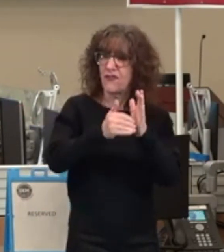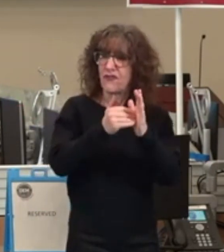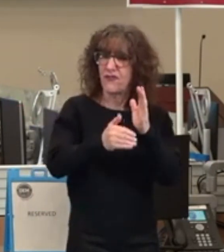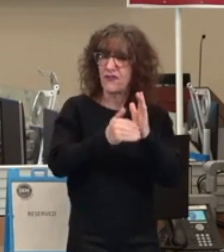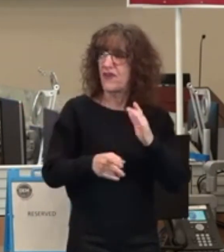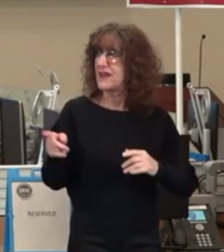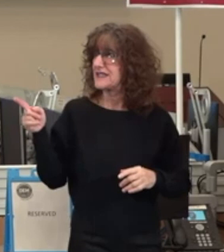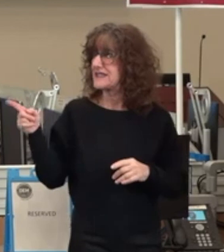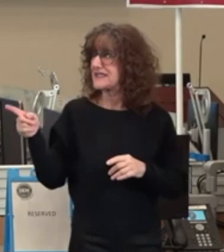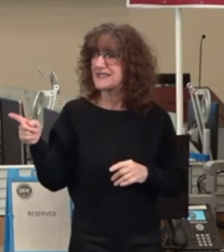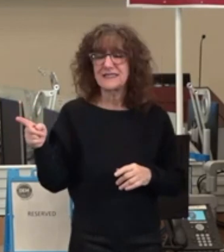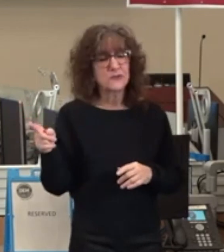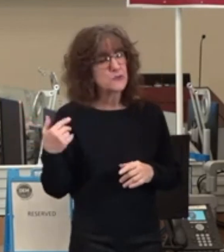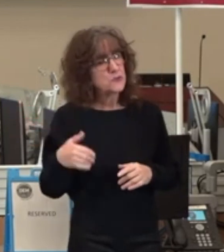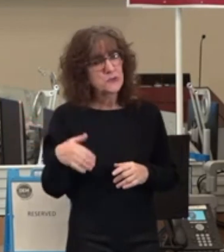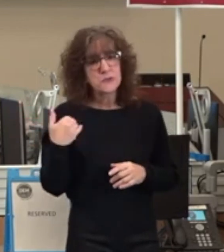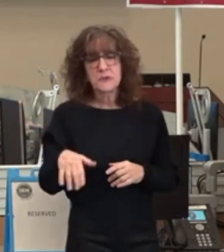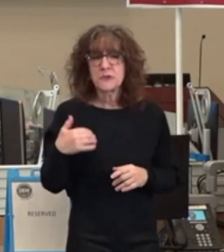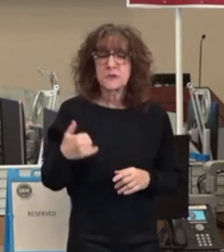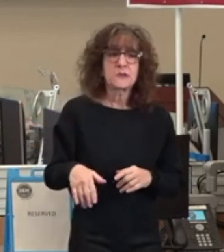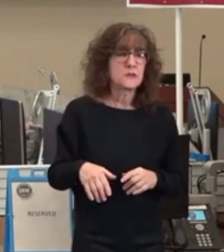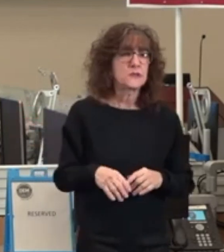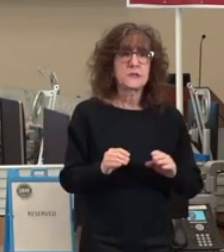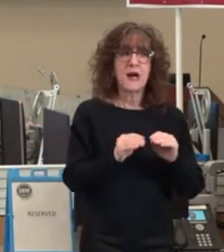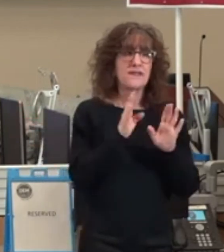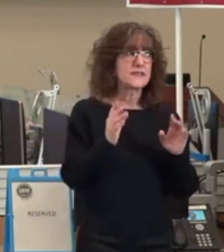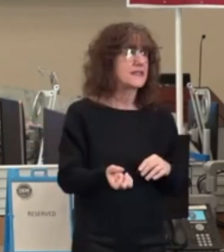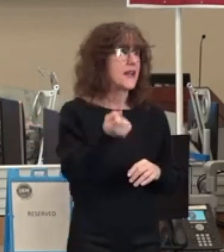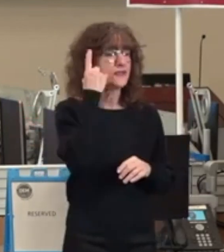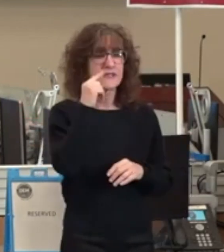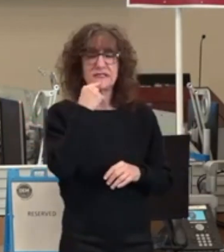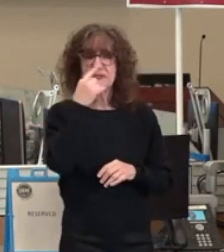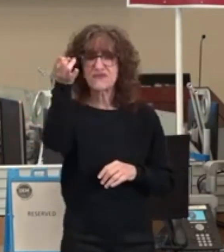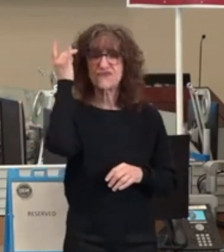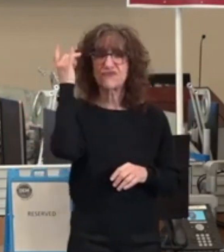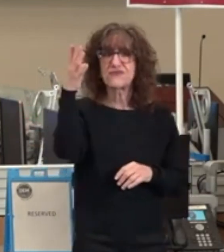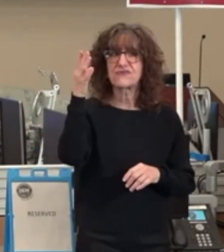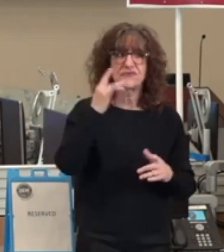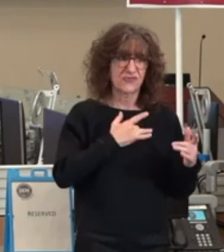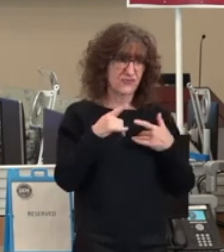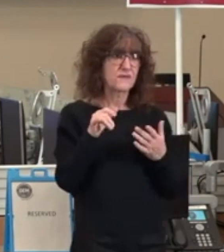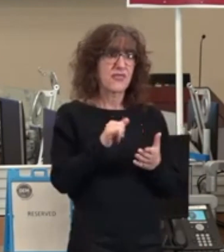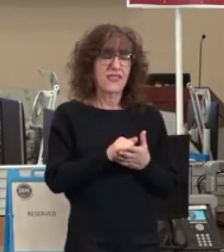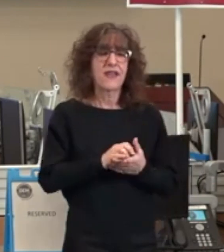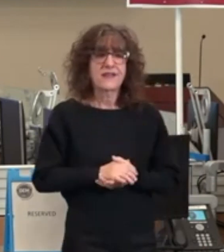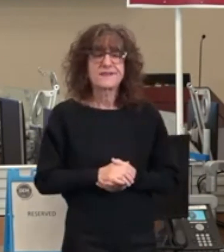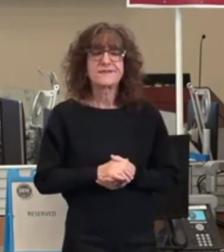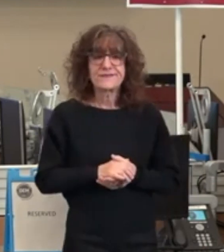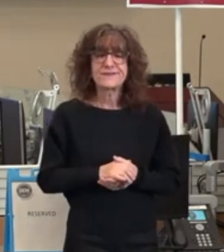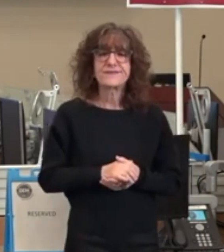In Yeah, so this is, you know, obviously all of us understand the seriousness of it and are concerned about it.